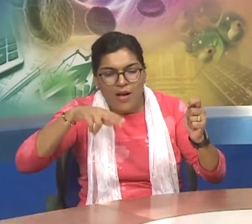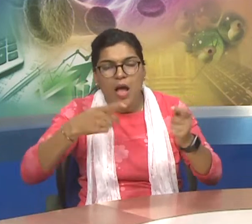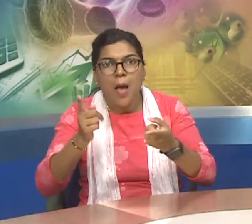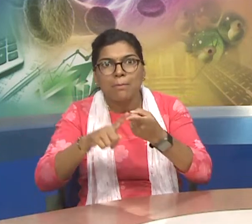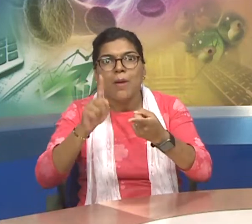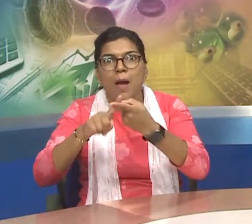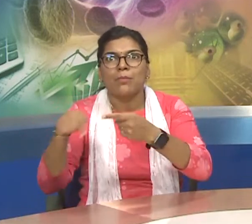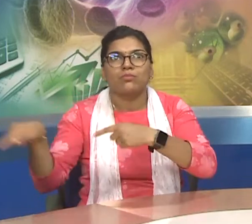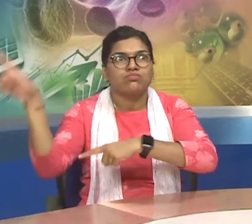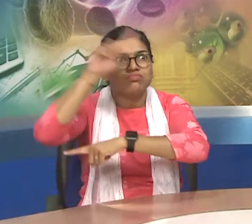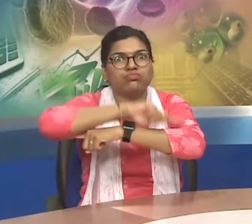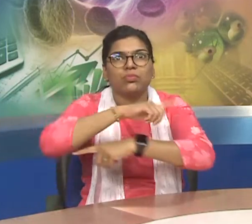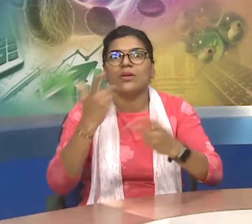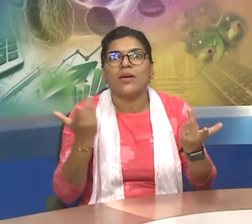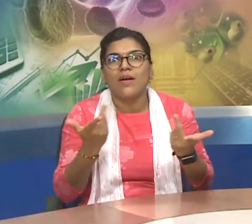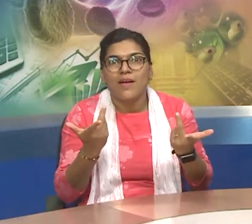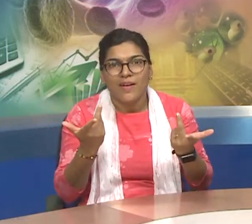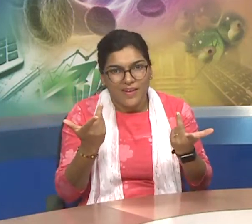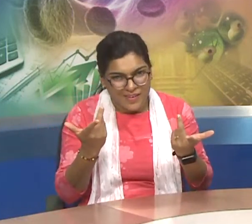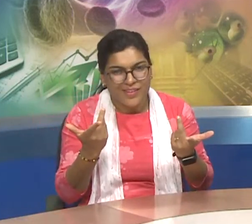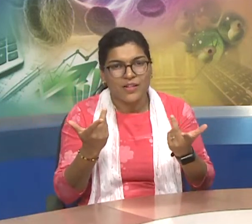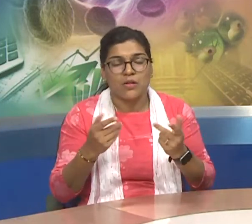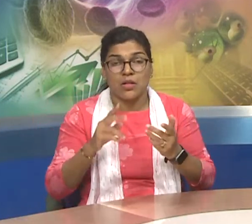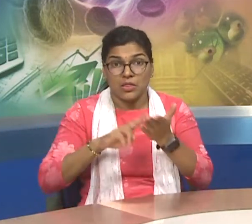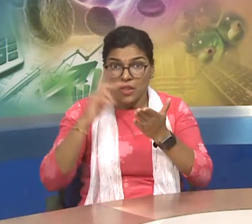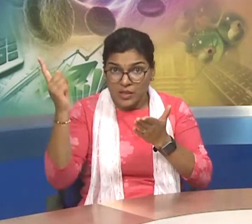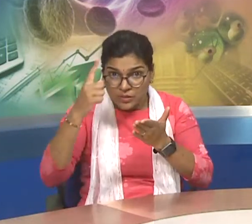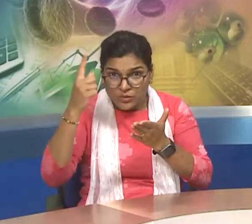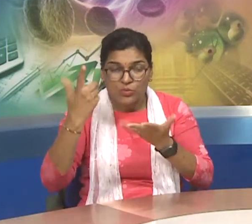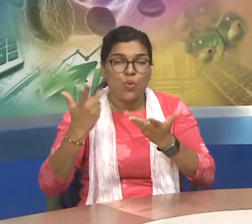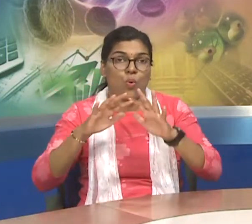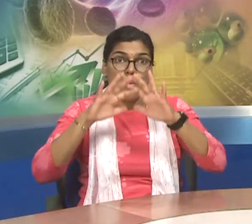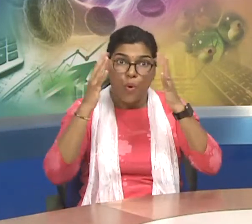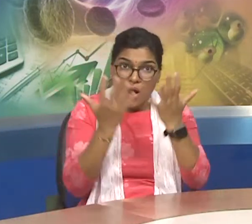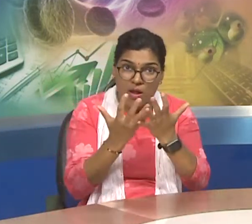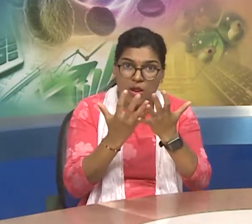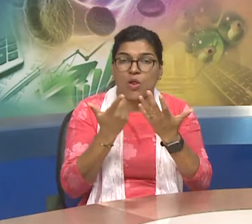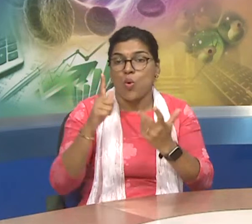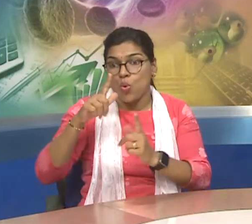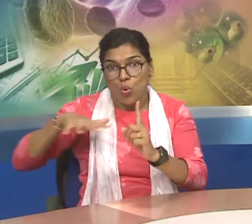journals.